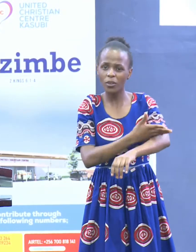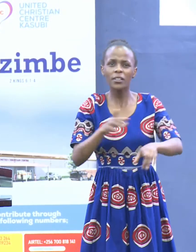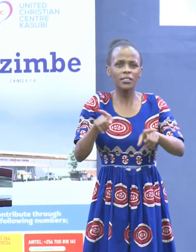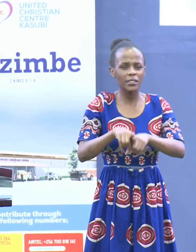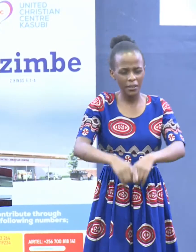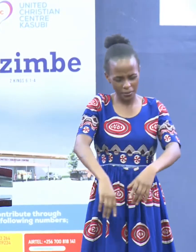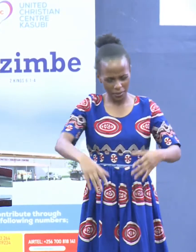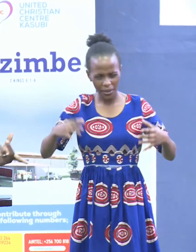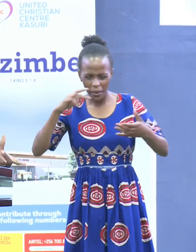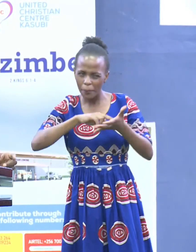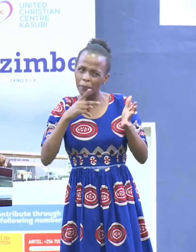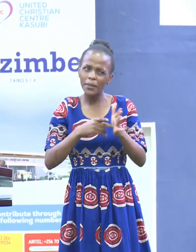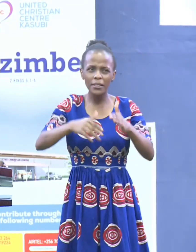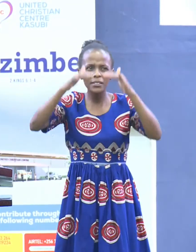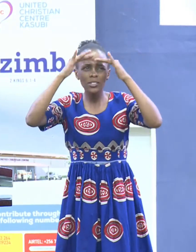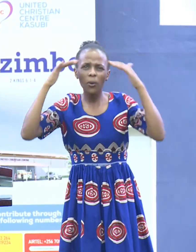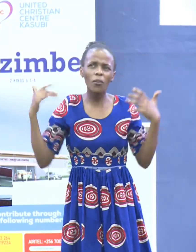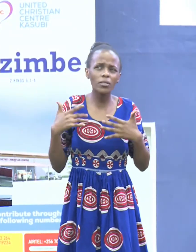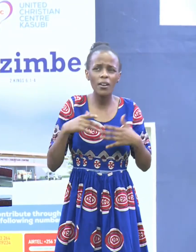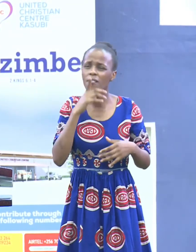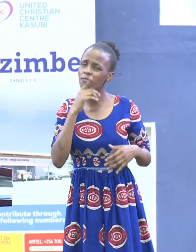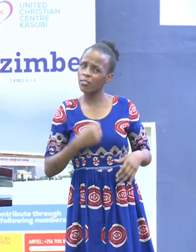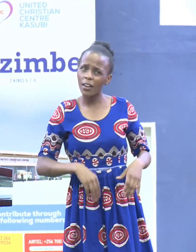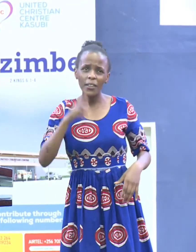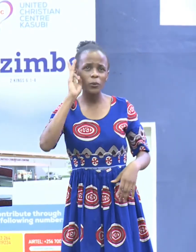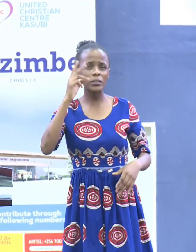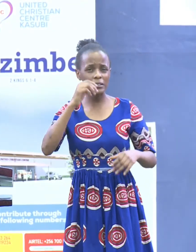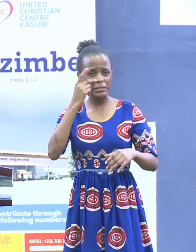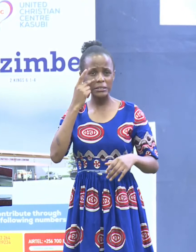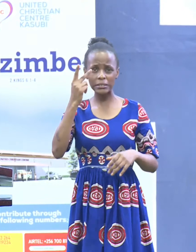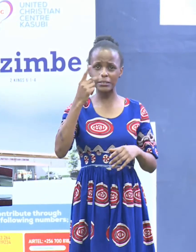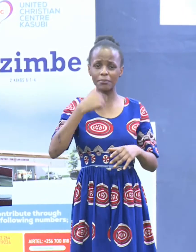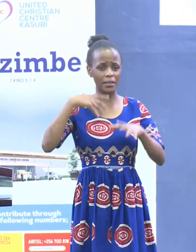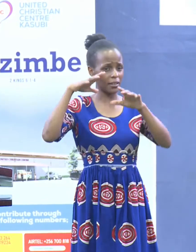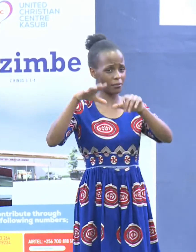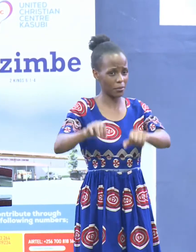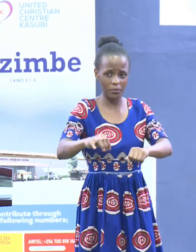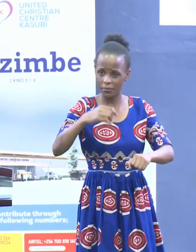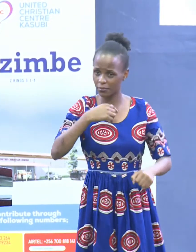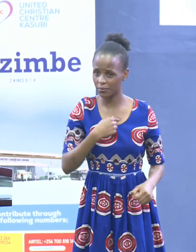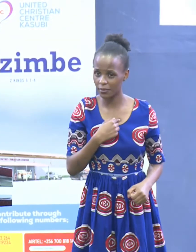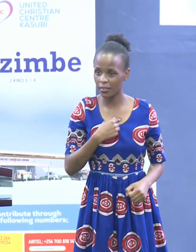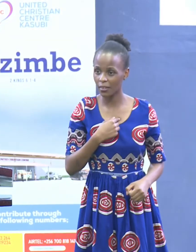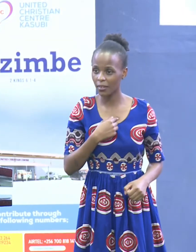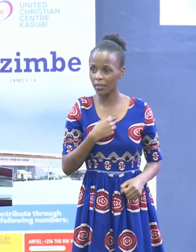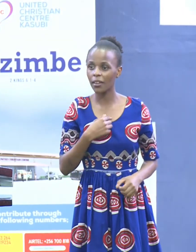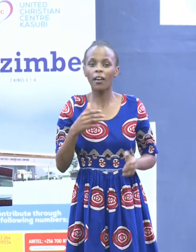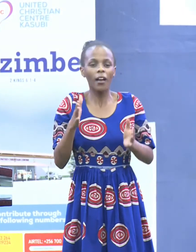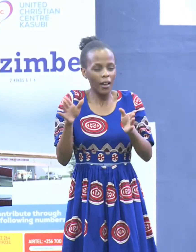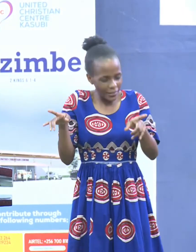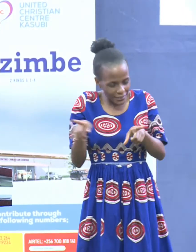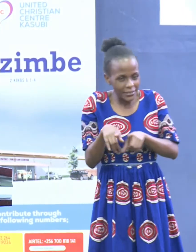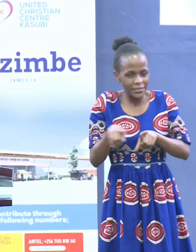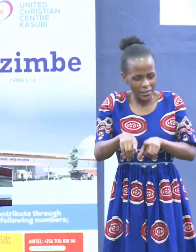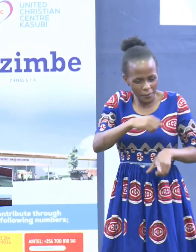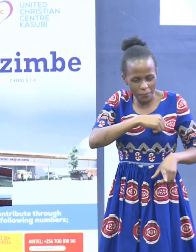okutya nti taata taamanye. And that even caused Jacob to fear that when the my father know. Era mama wa